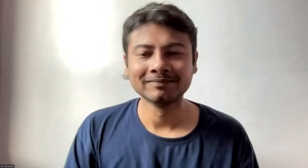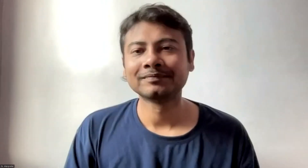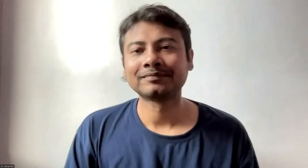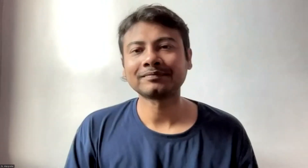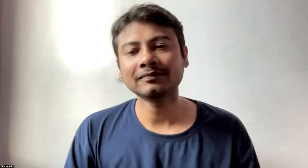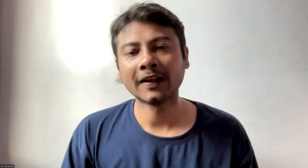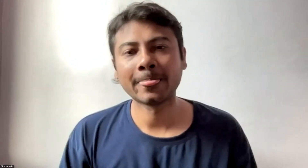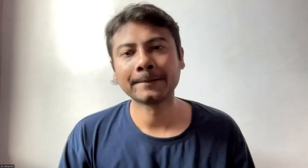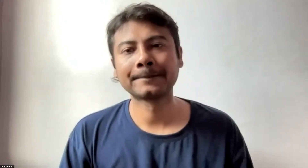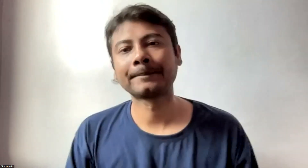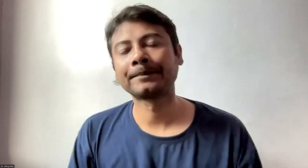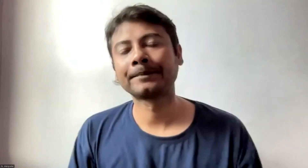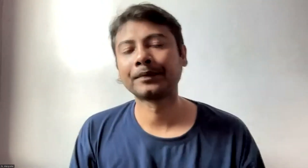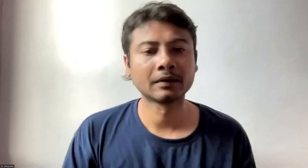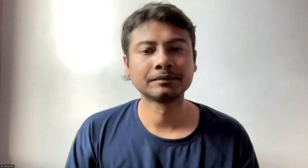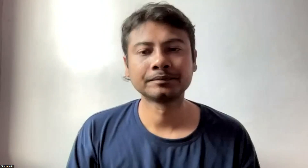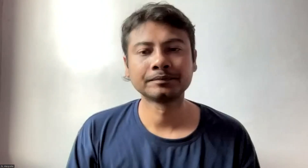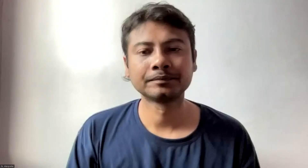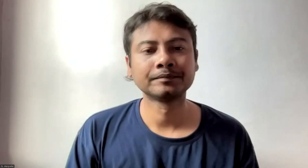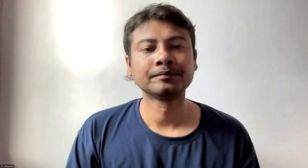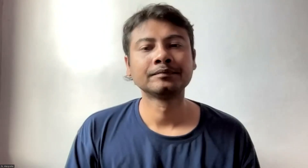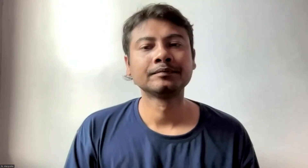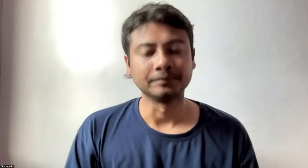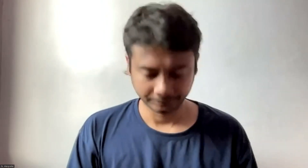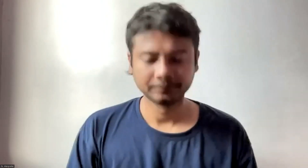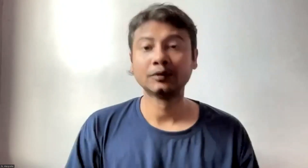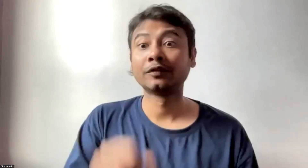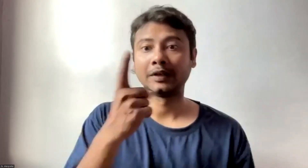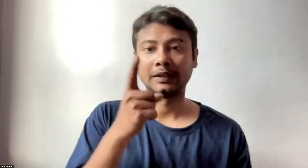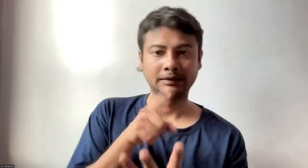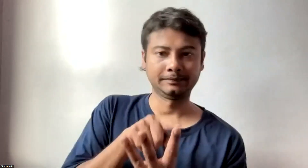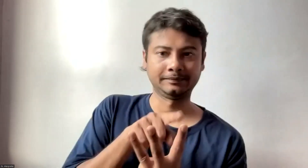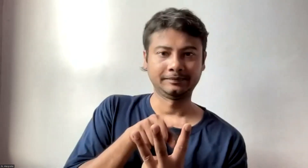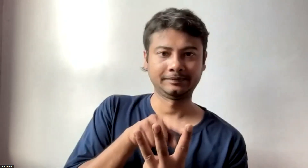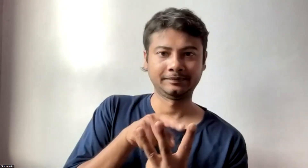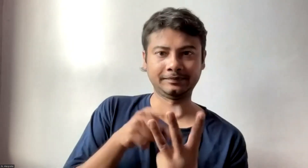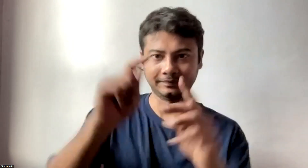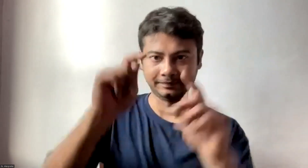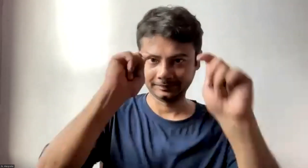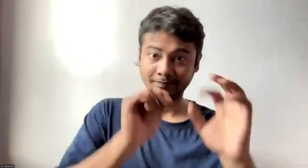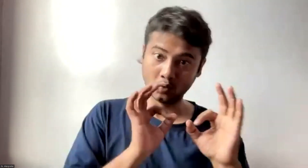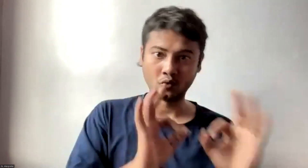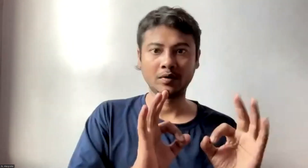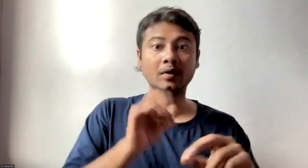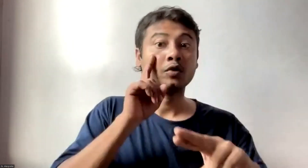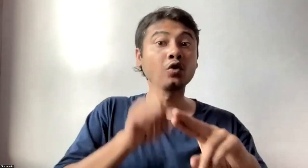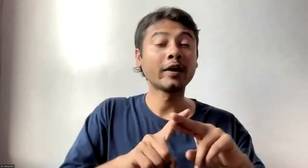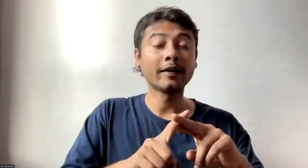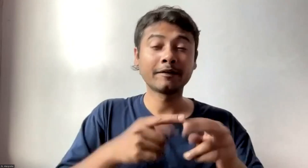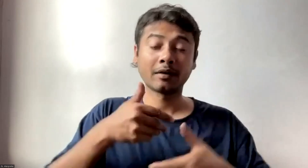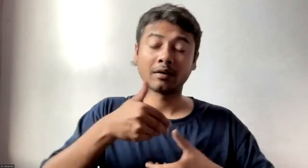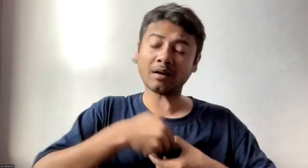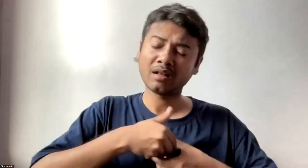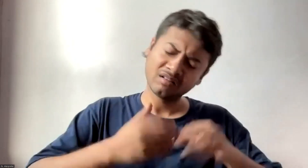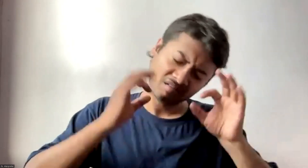So let's talk about the mode of goodness person. When he dies, he is given another chance to come